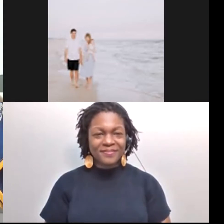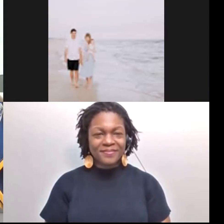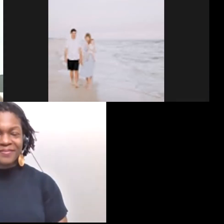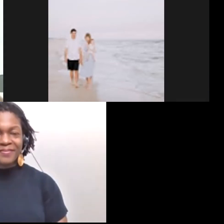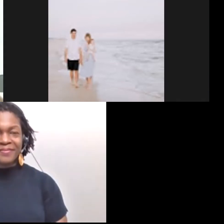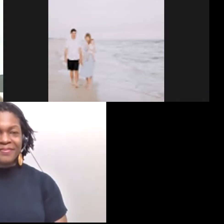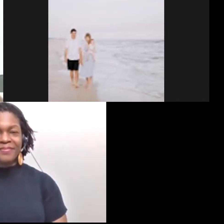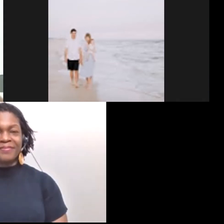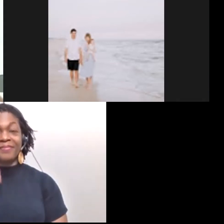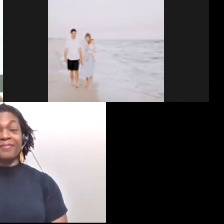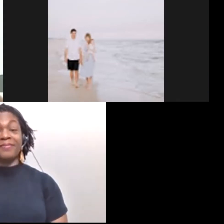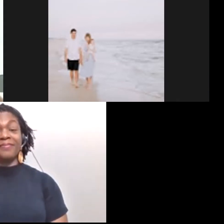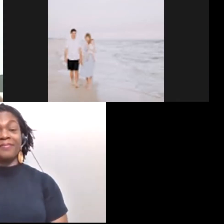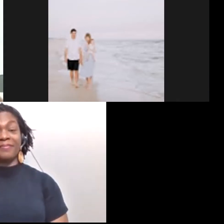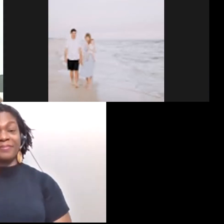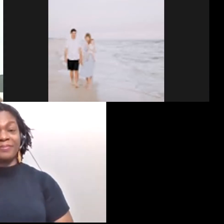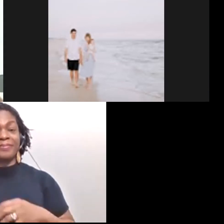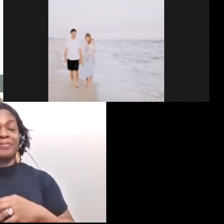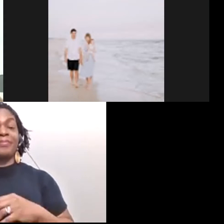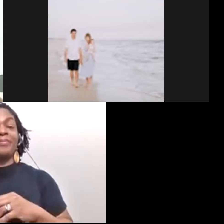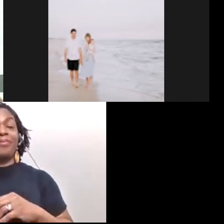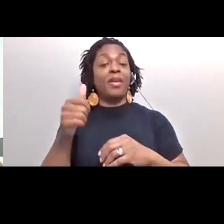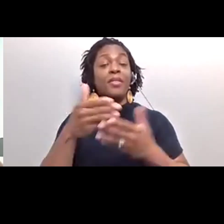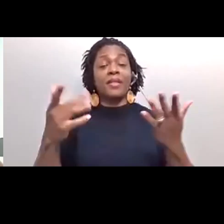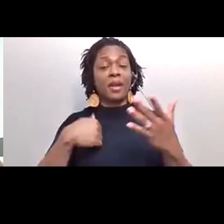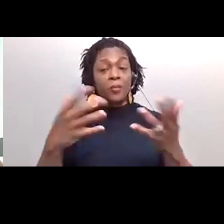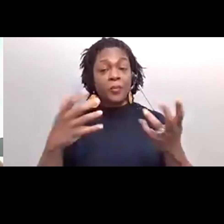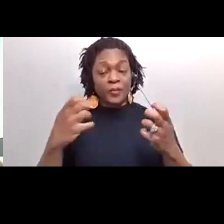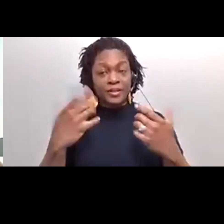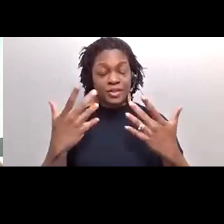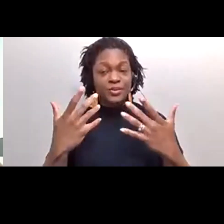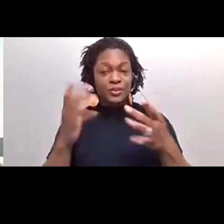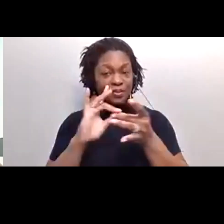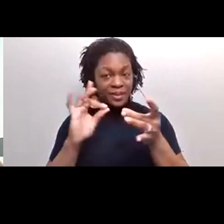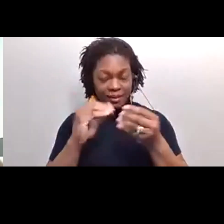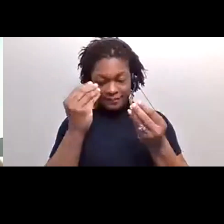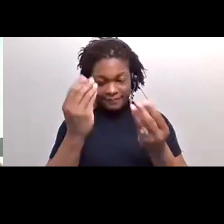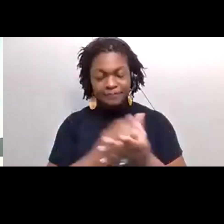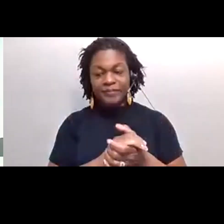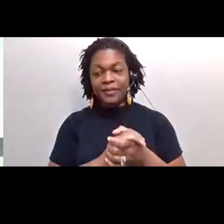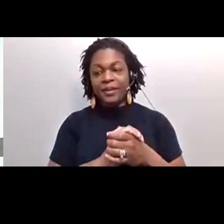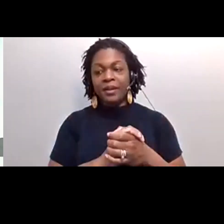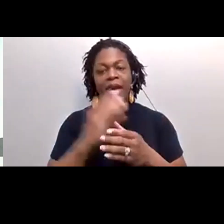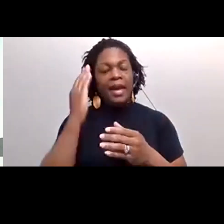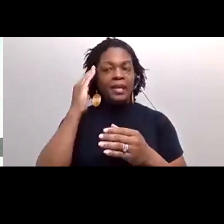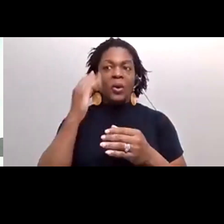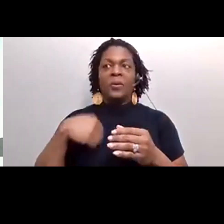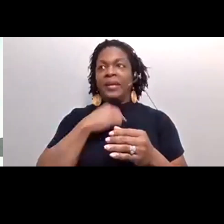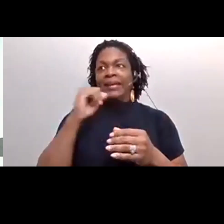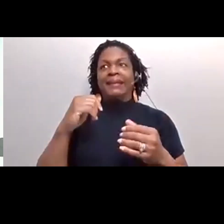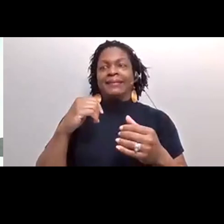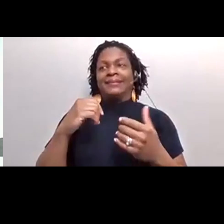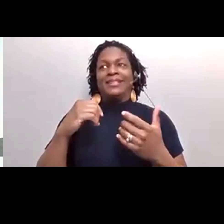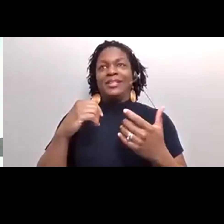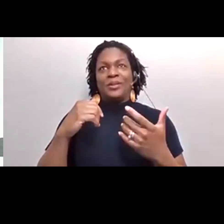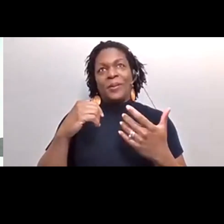Yeah, and another thing I just wanted to mention, you know, I know we didn't get everything we wanted during the